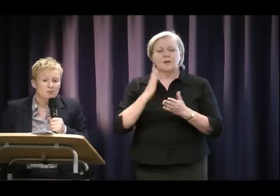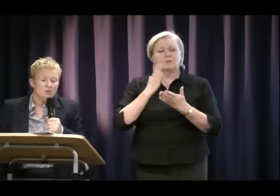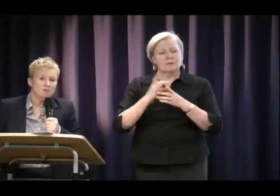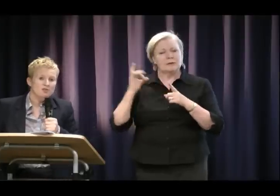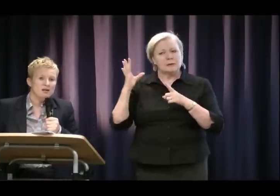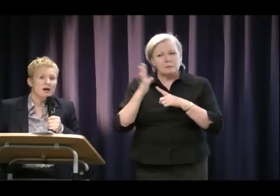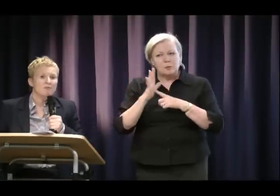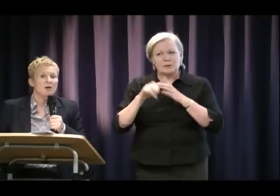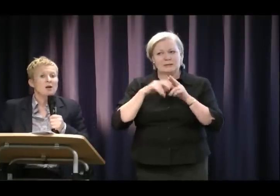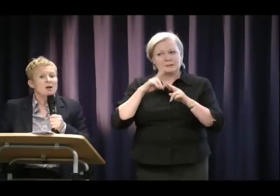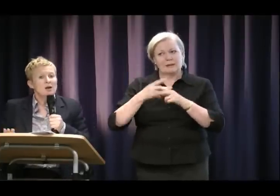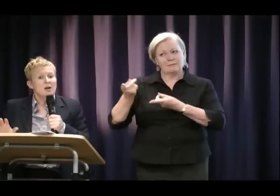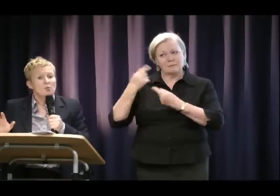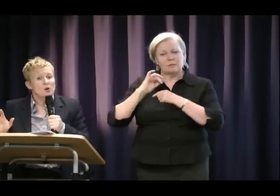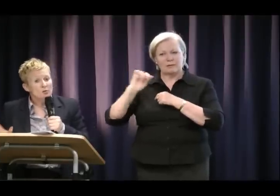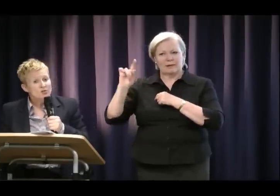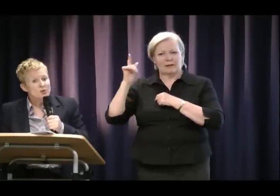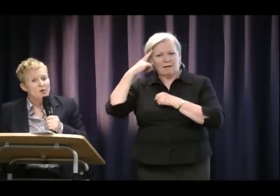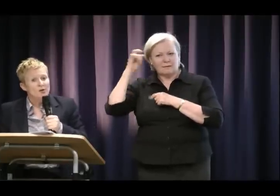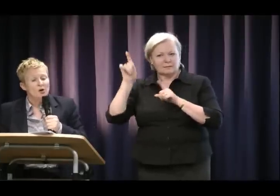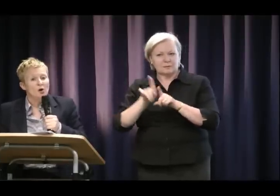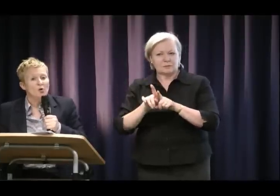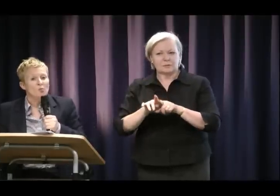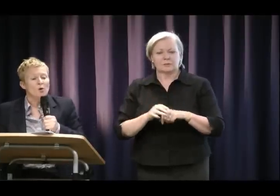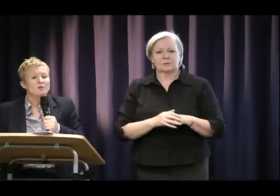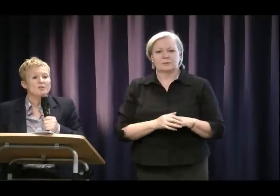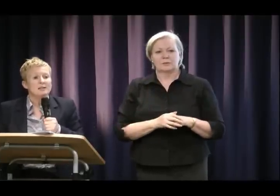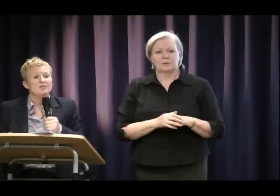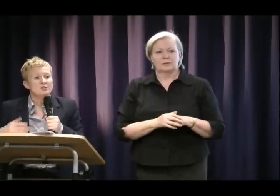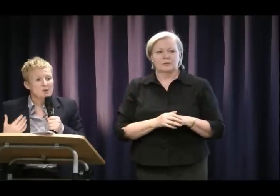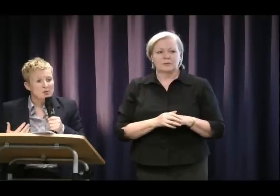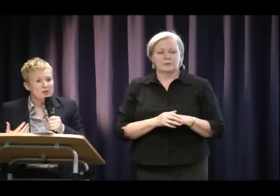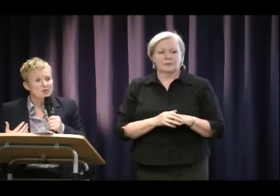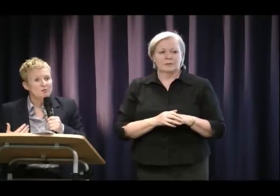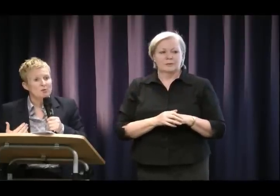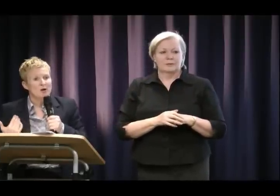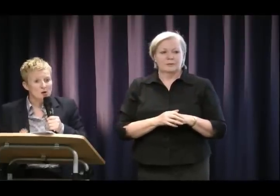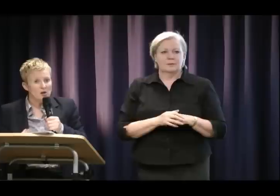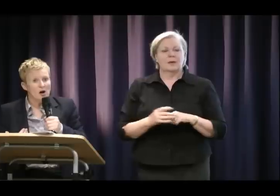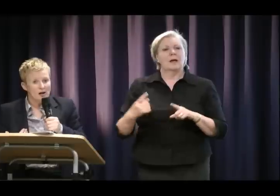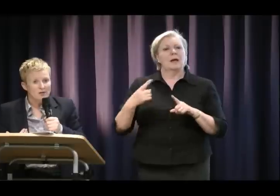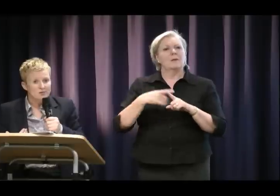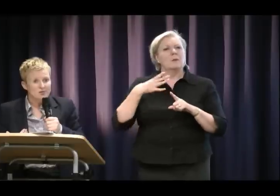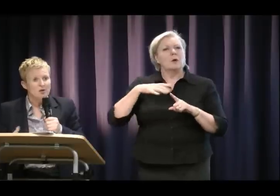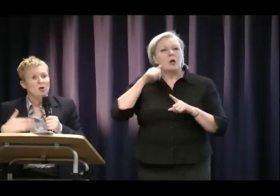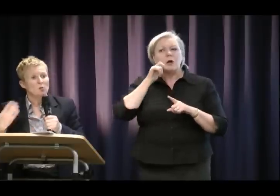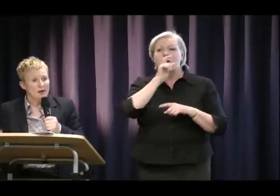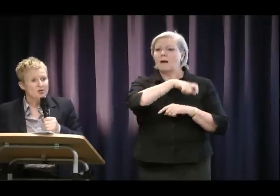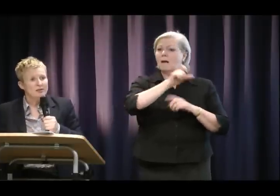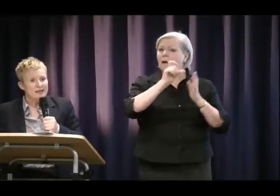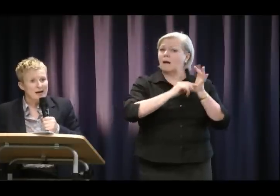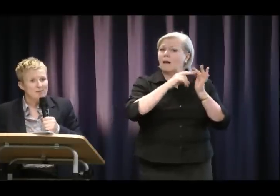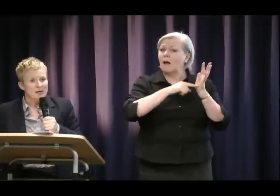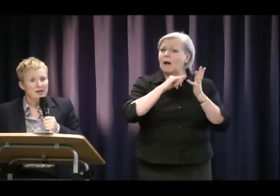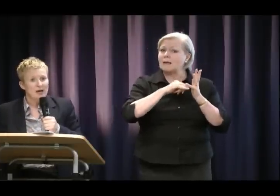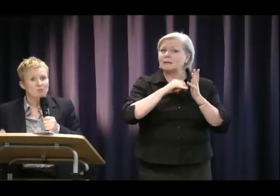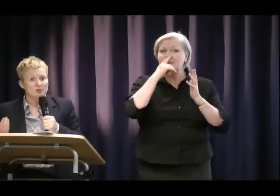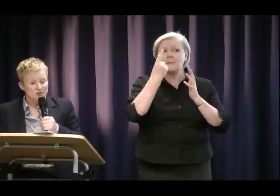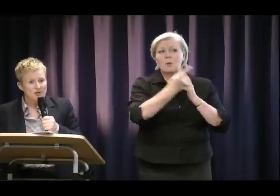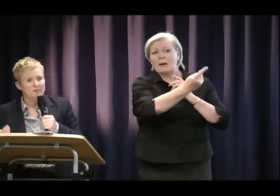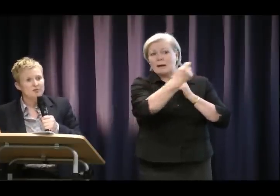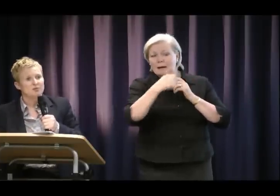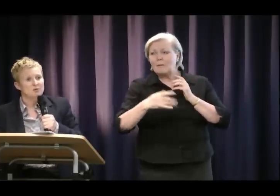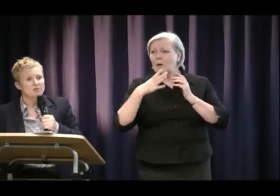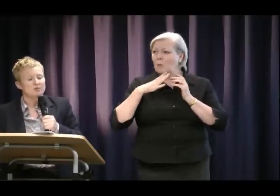hear from staff. We also want to know what is the experience for our clients who actually come in